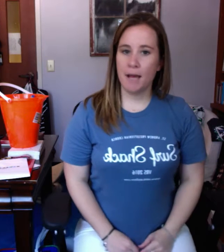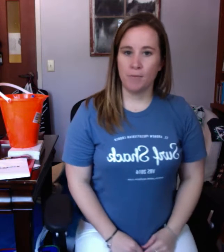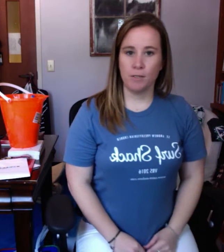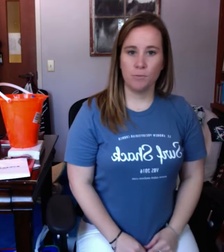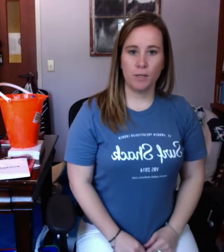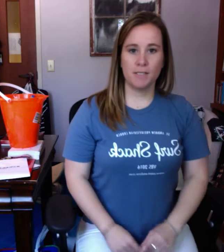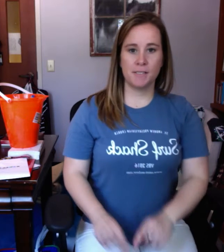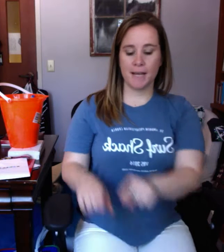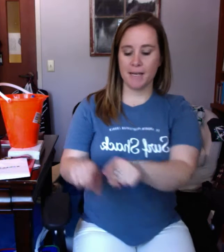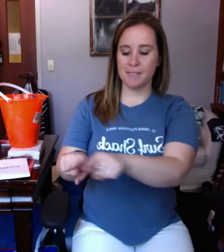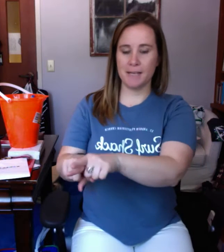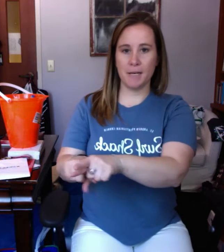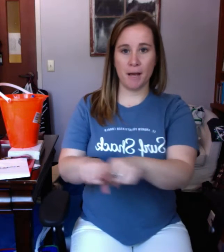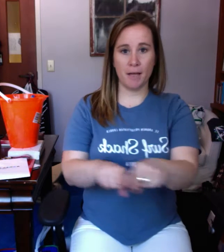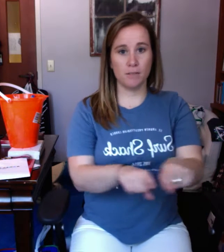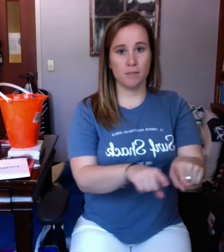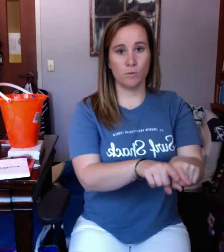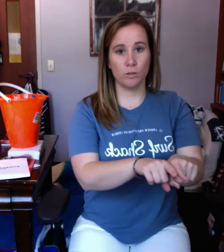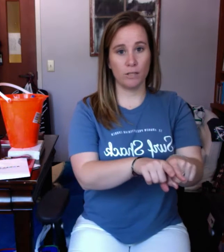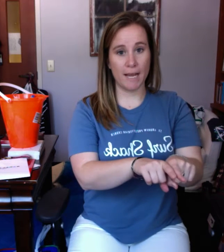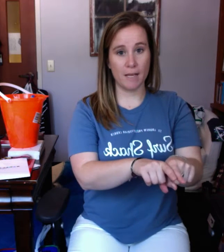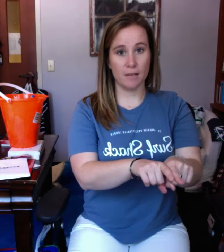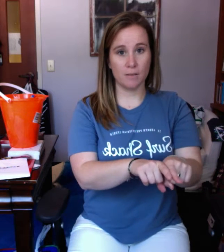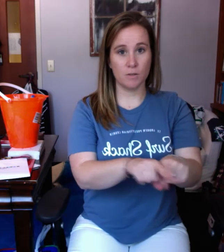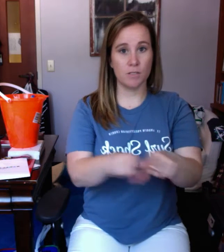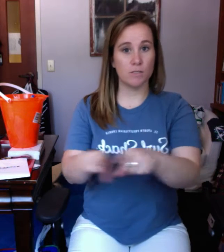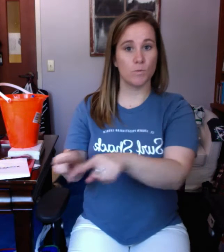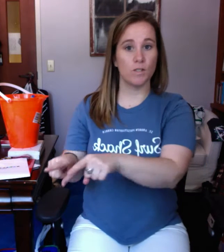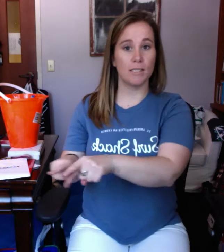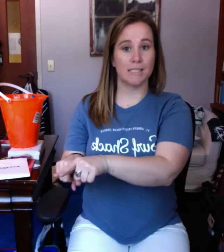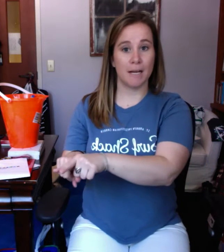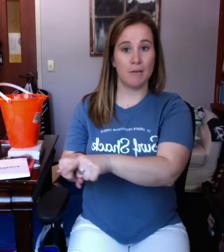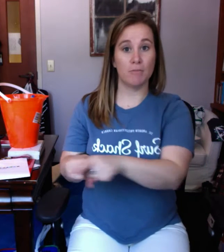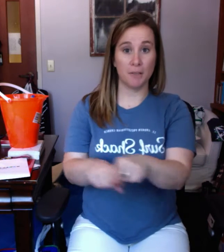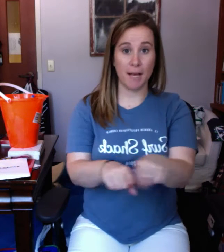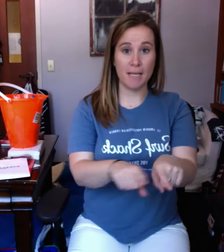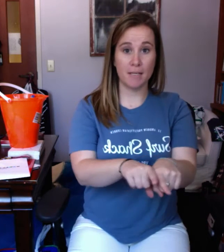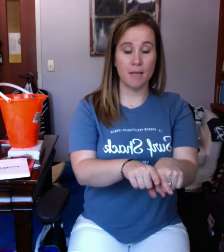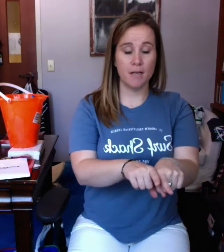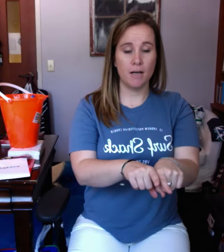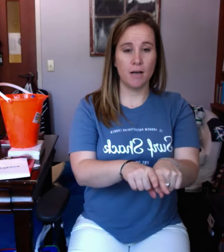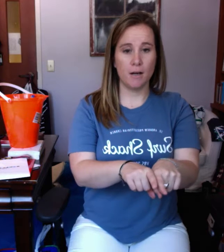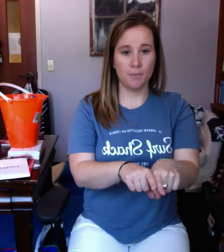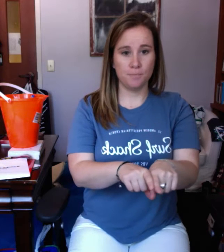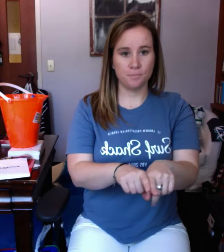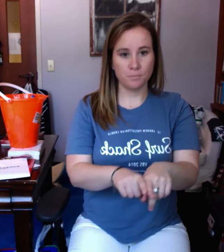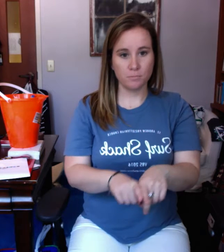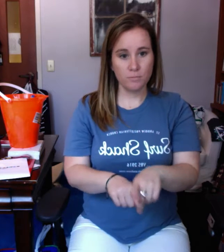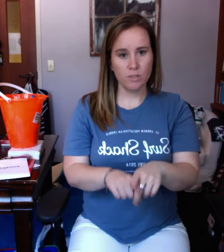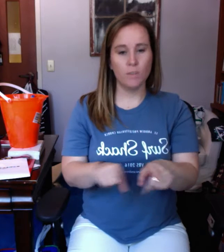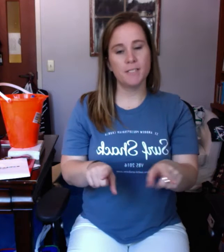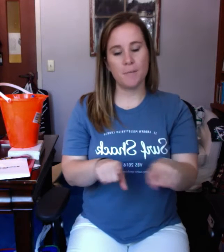heaven, we're going to say same as or like. So this is really the sign for like or same